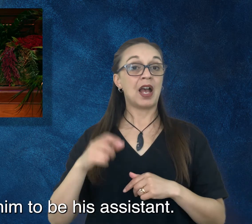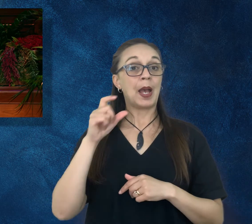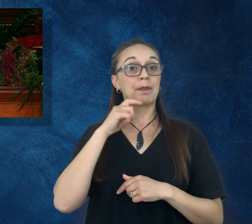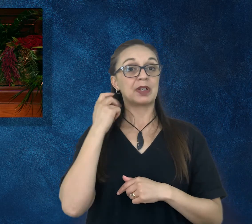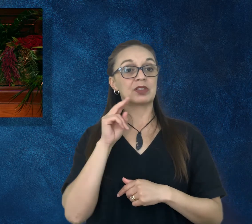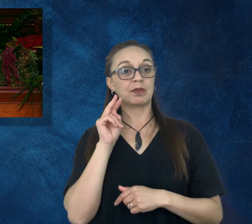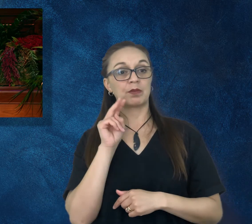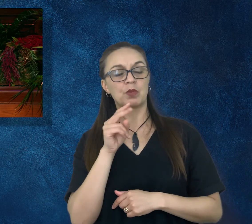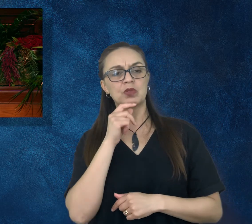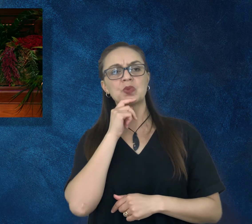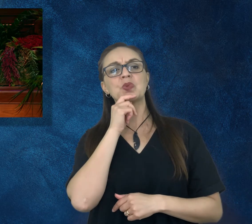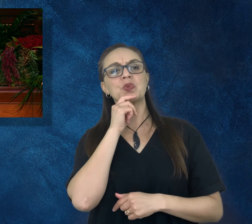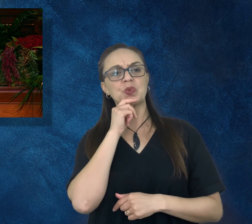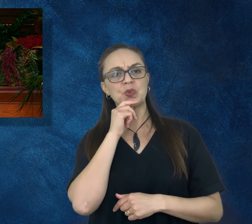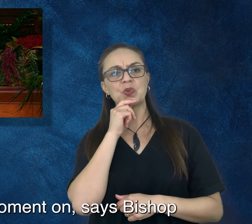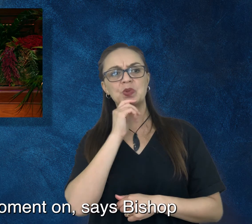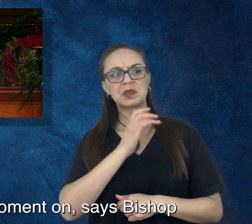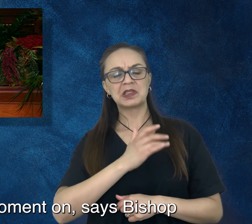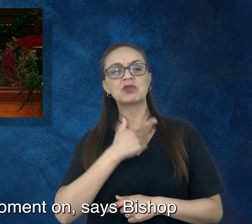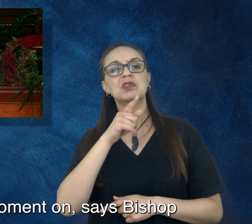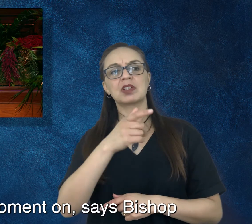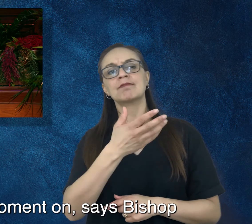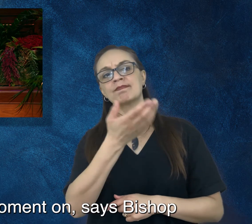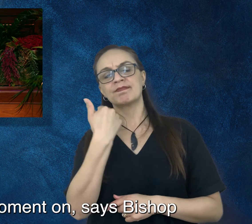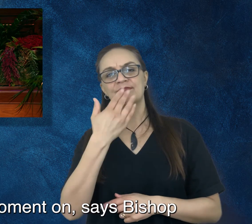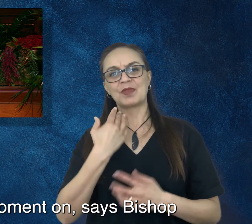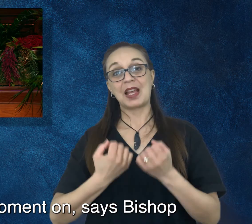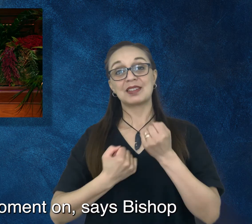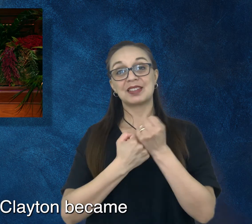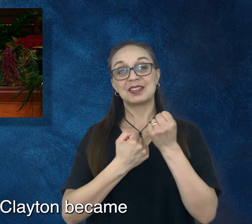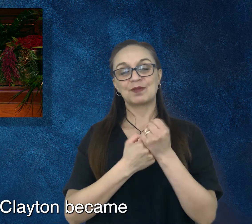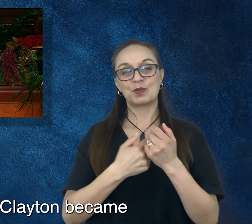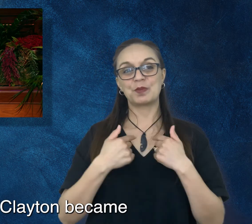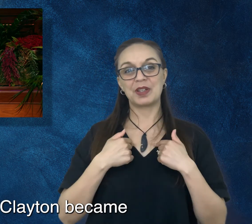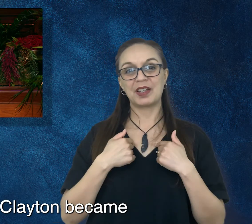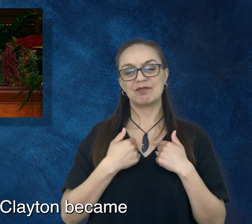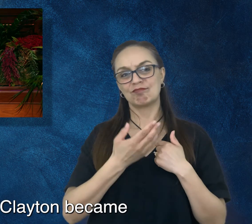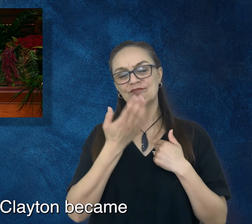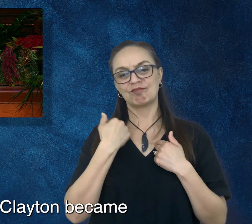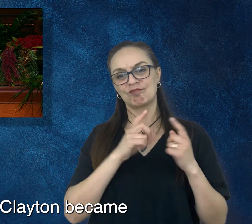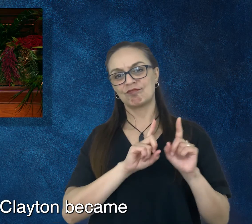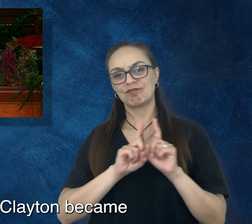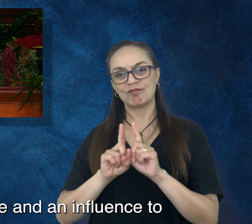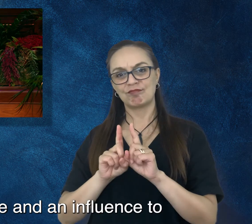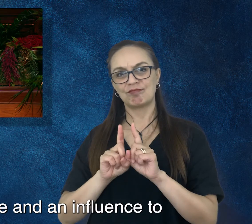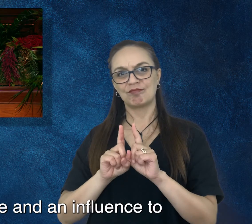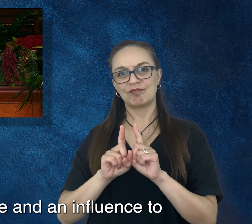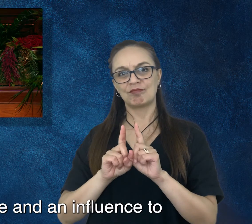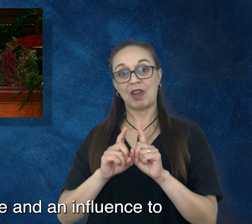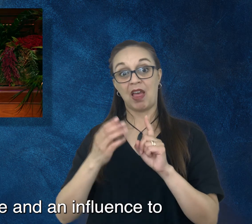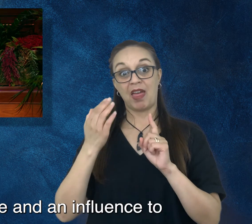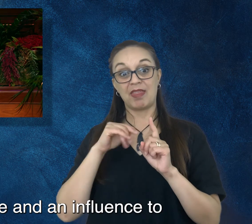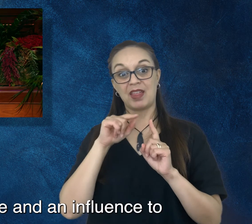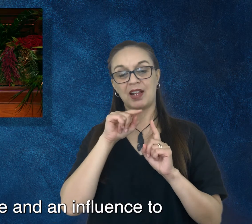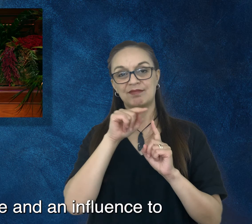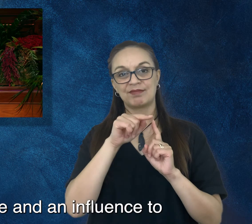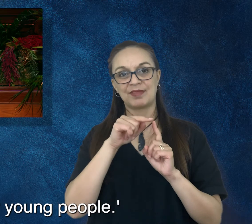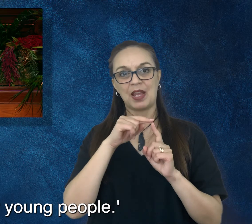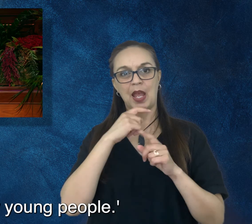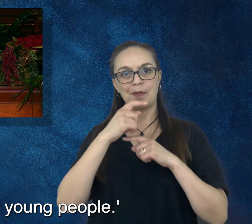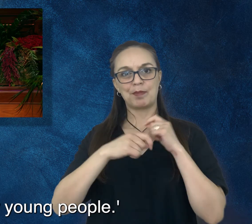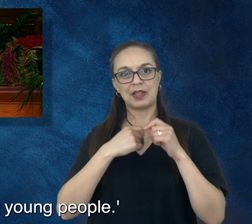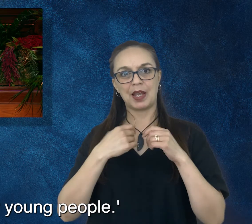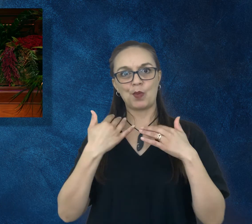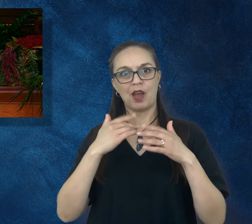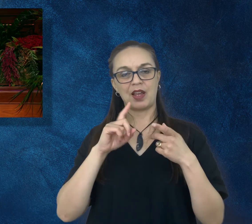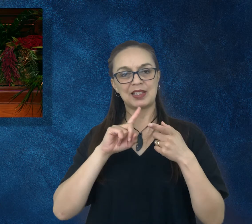him to be his assistant. From that moment on, says Bishop Pena, Clayton became an example and an influence to